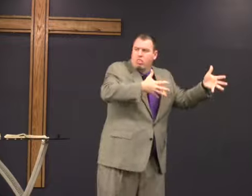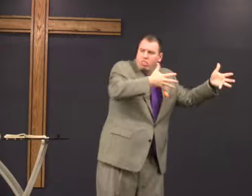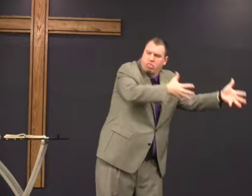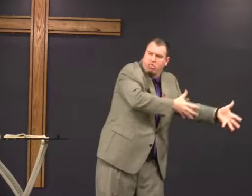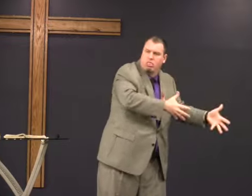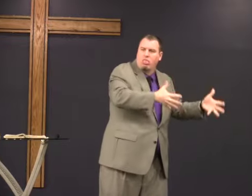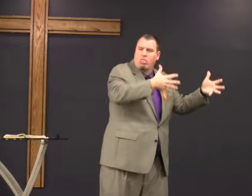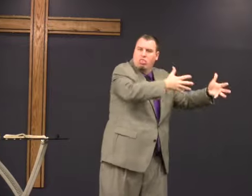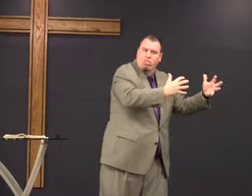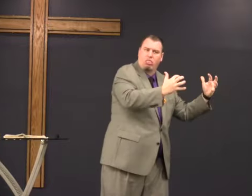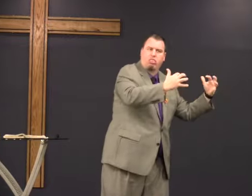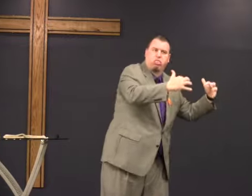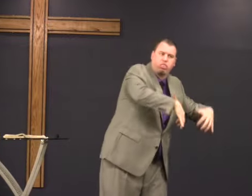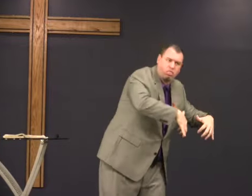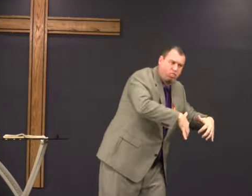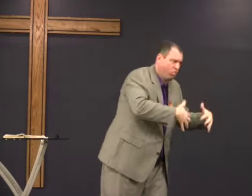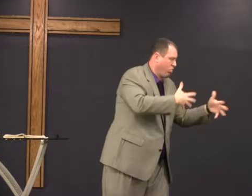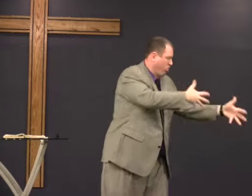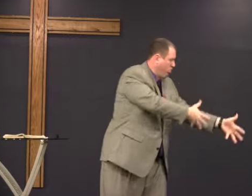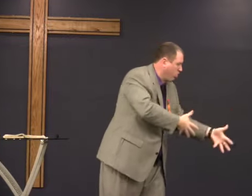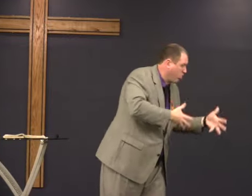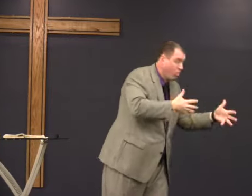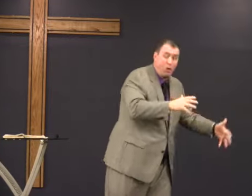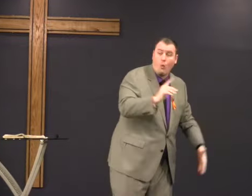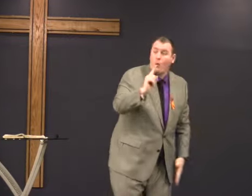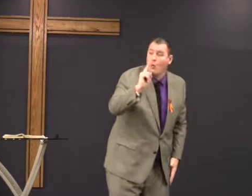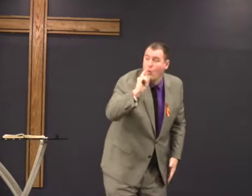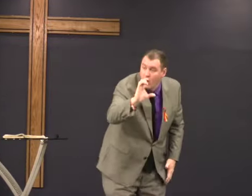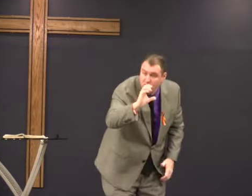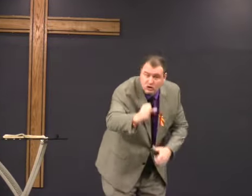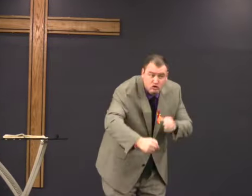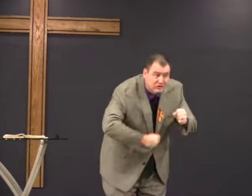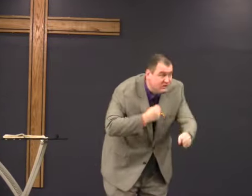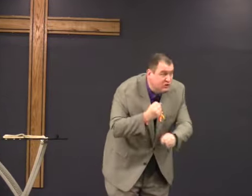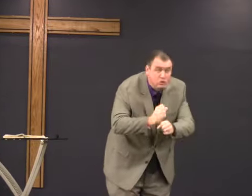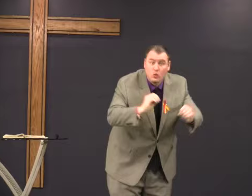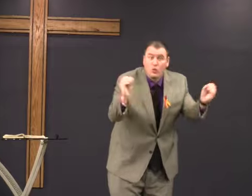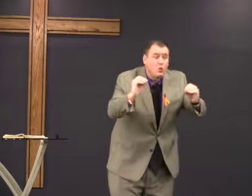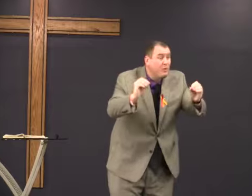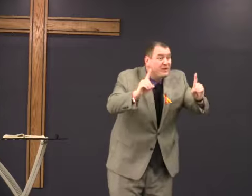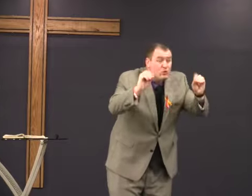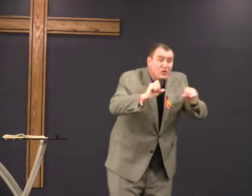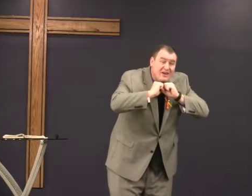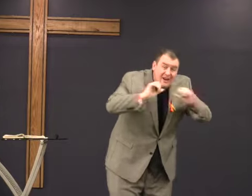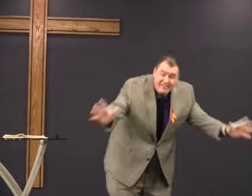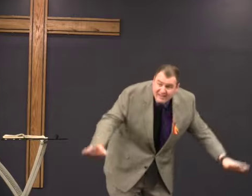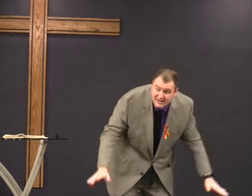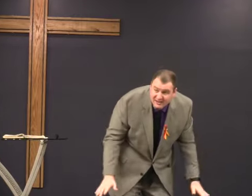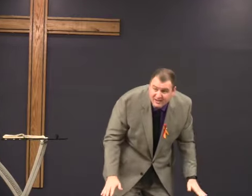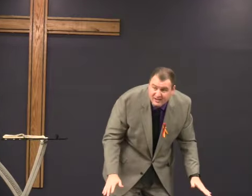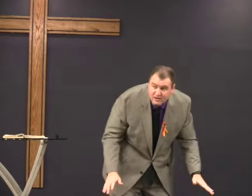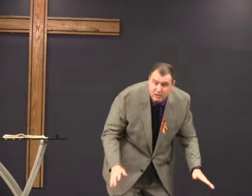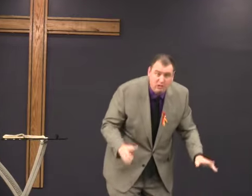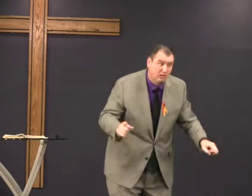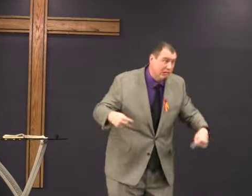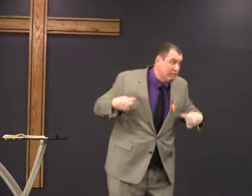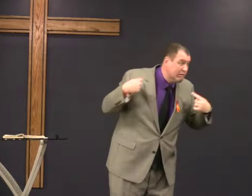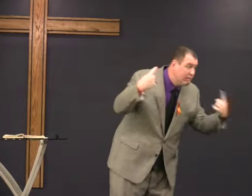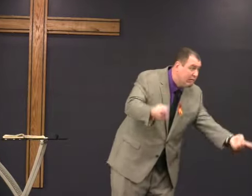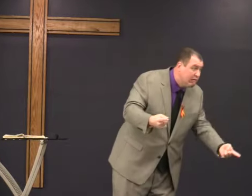this has been looking like this for 100 years. It's been left like this for 100 years. Nobody has done